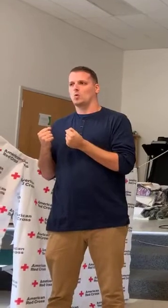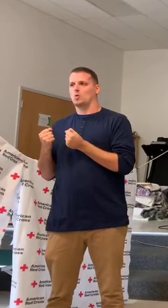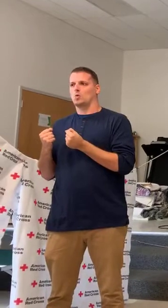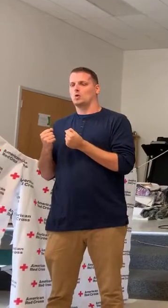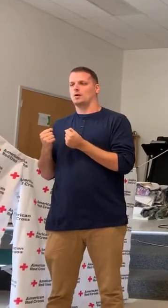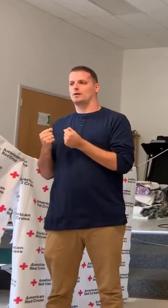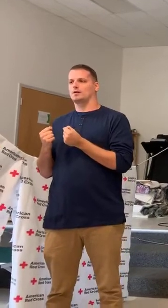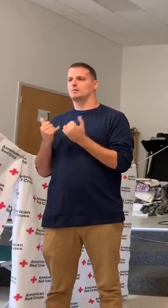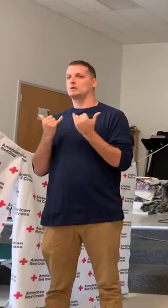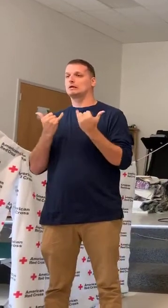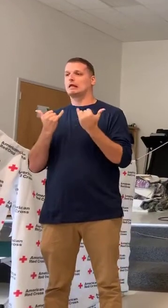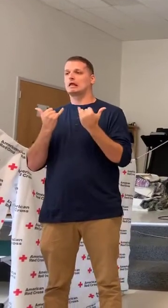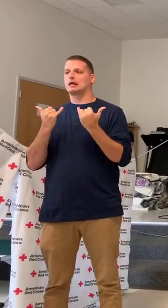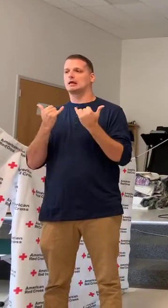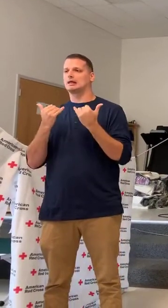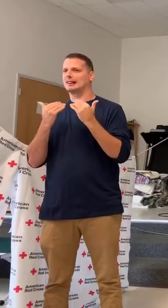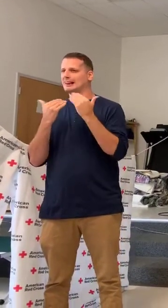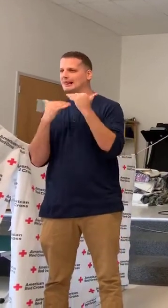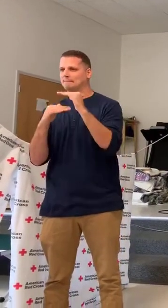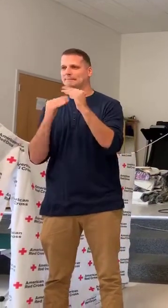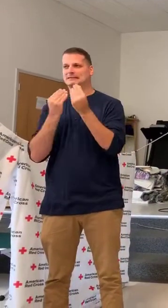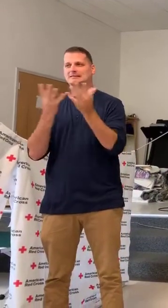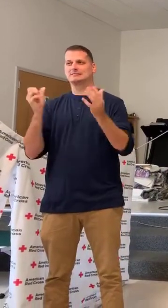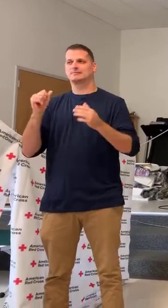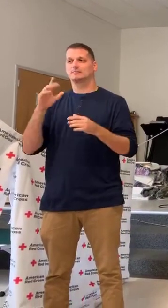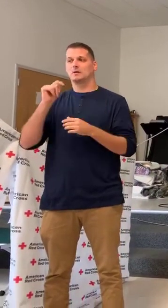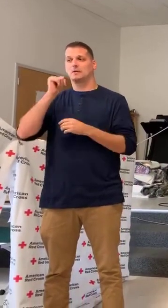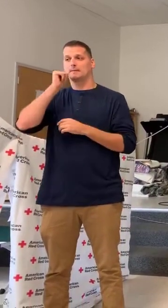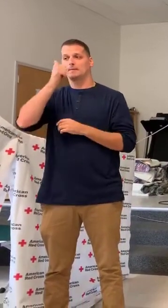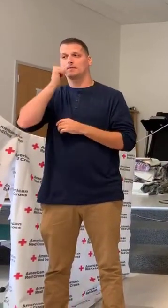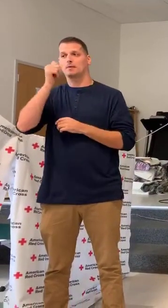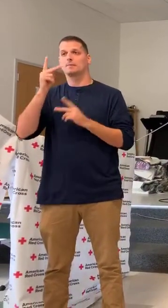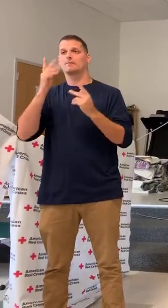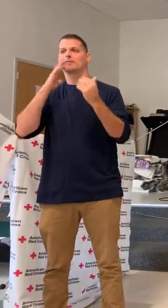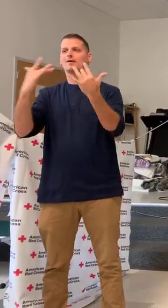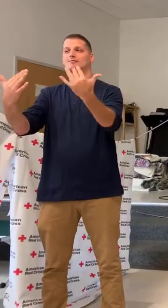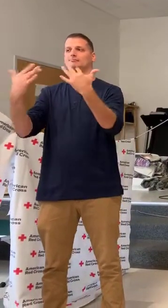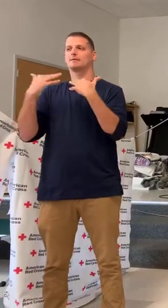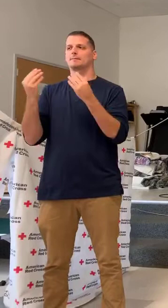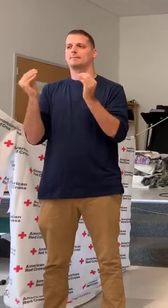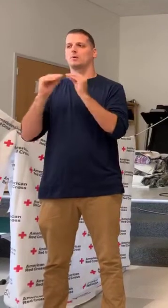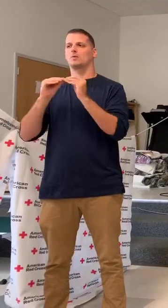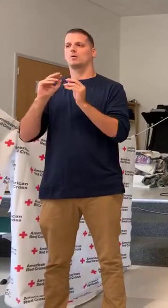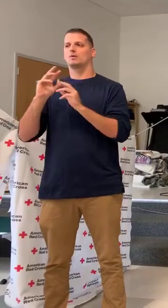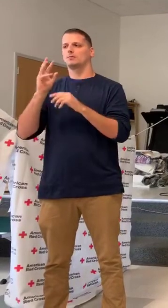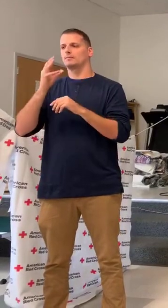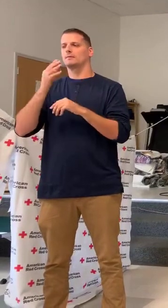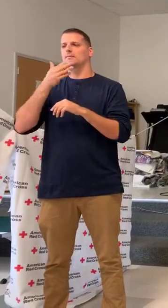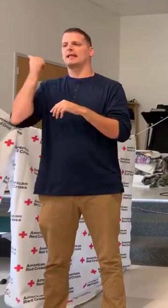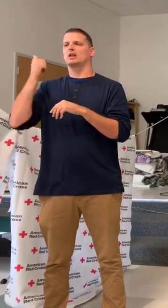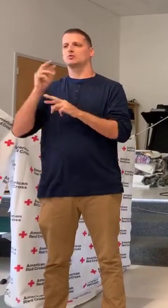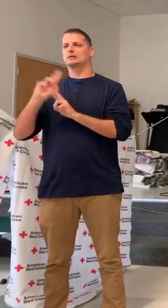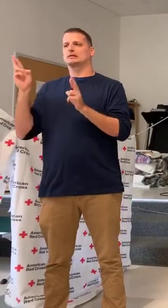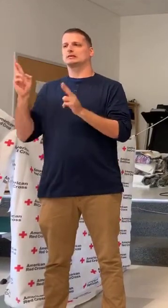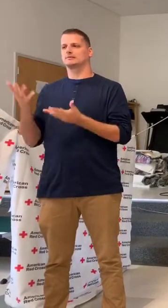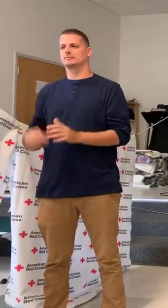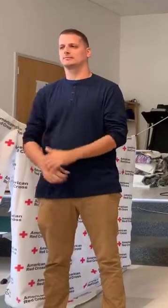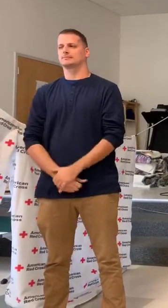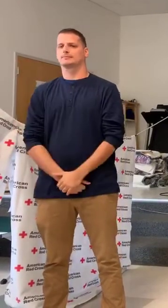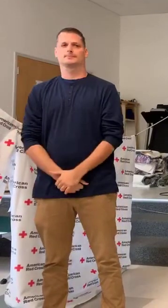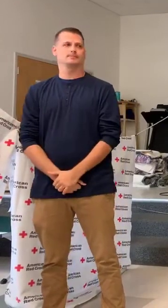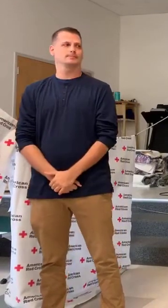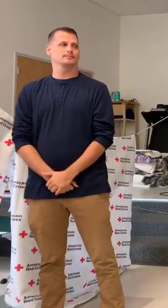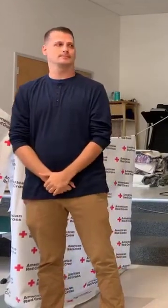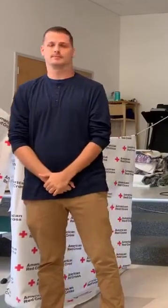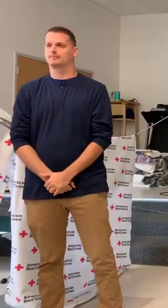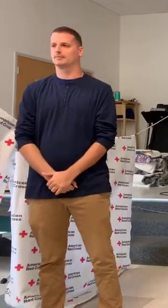but with the additional crews coming tomorrow, we should be looking really good there. The fire is still going to